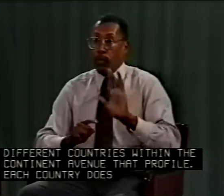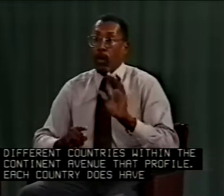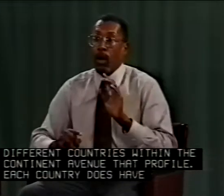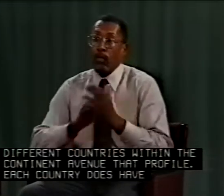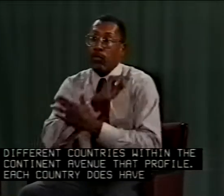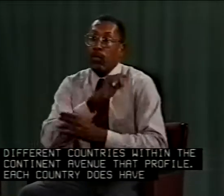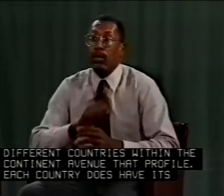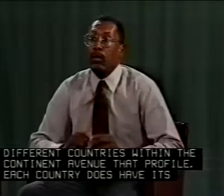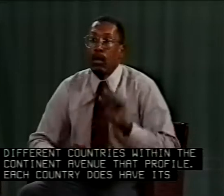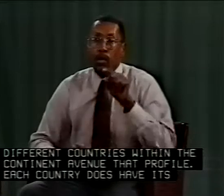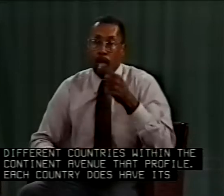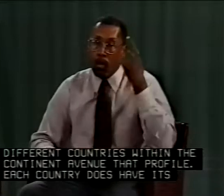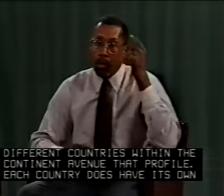that's indigenous to its own country.